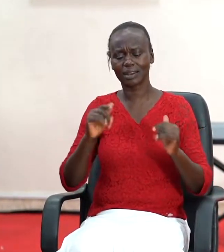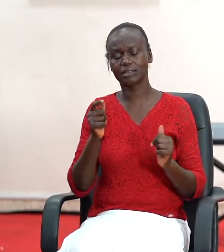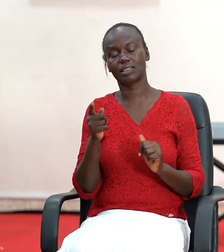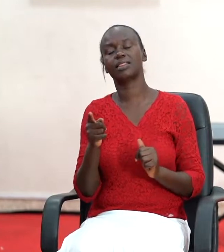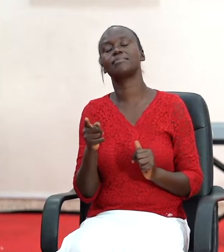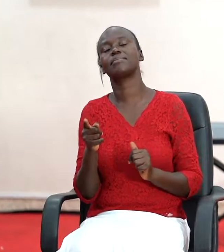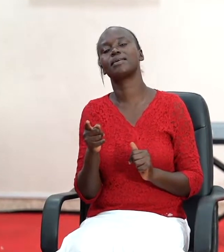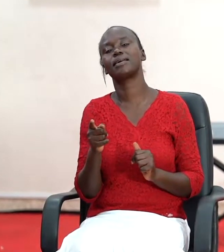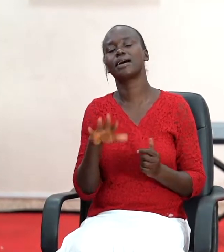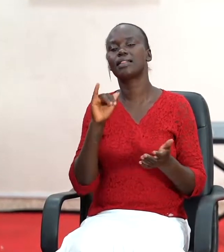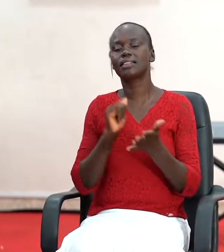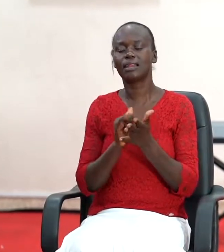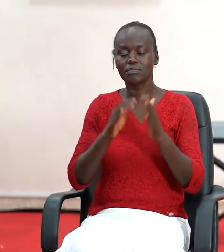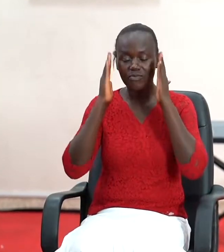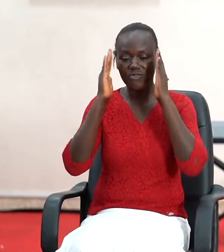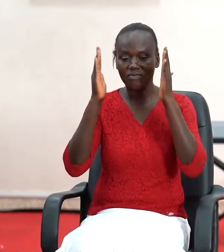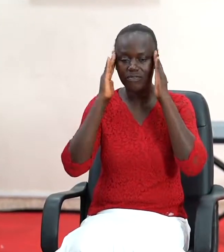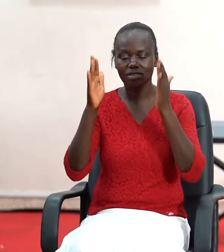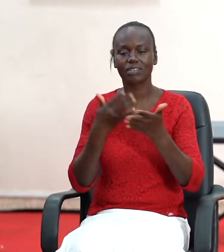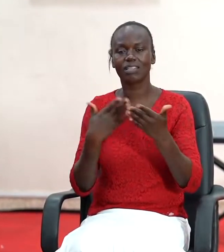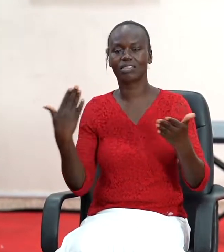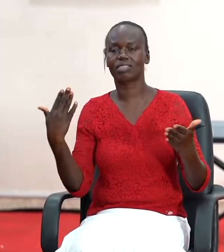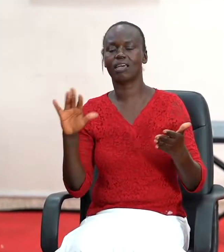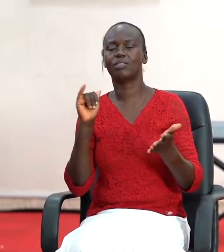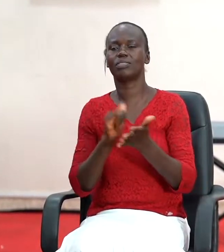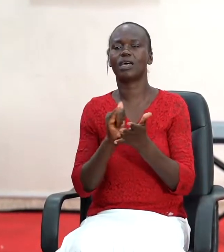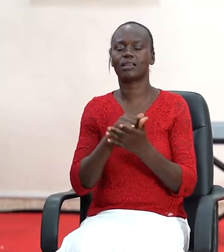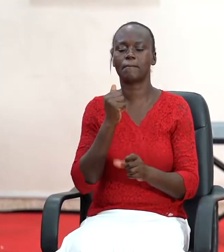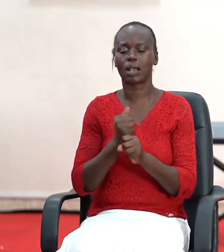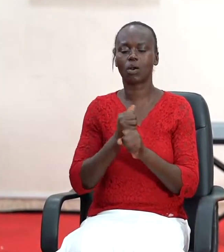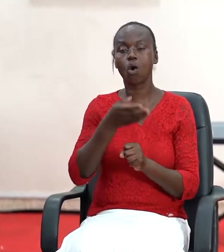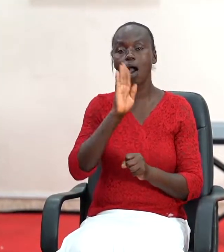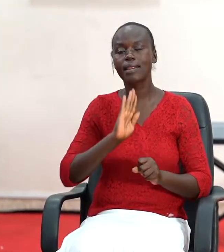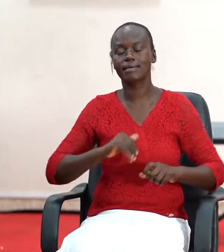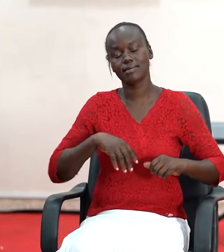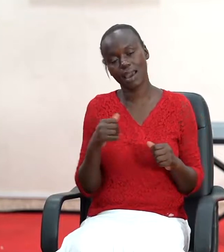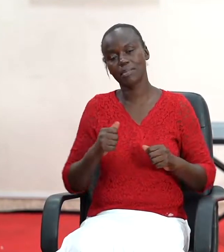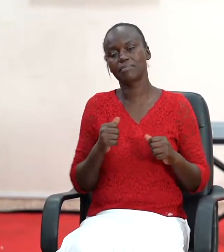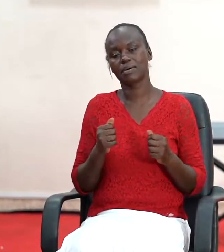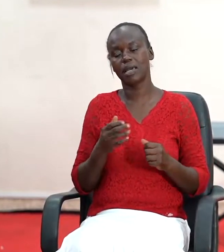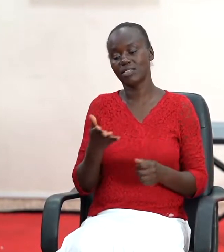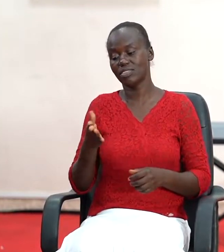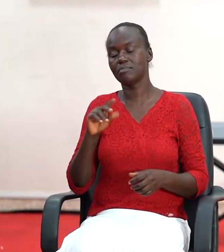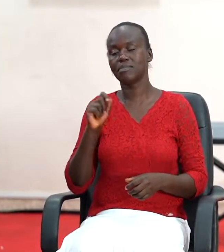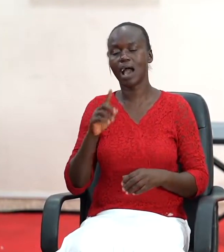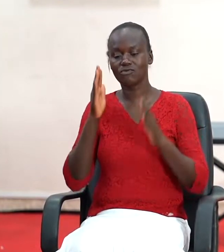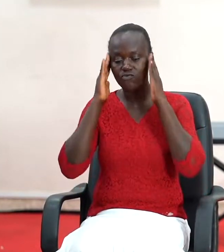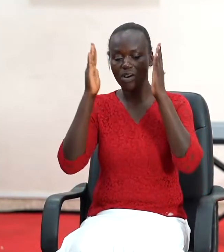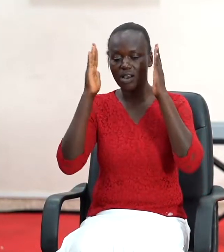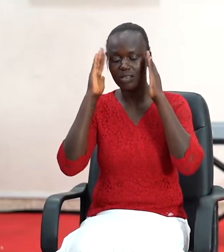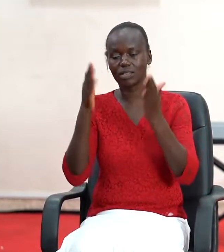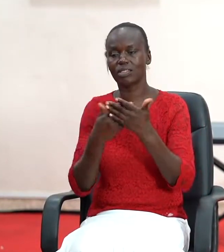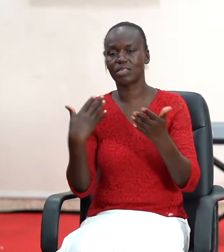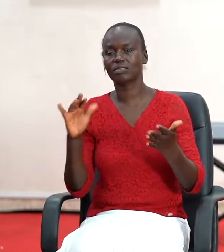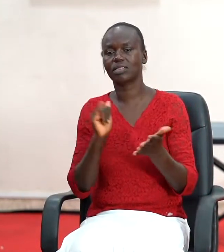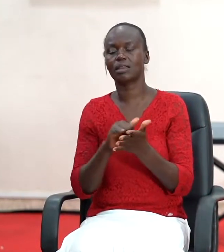them that they should focus on the things that please God. They should focus on the things